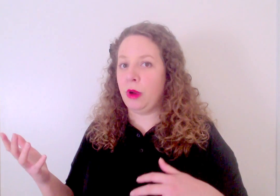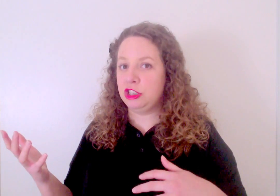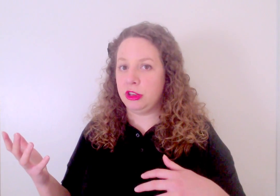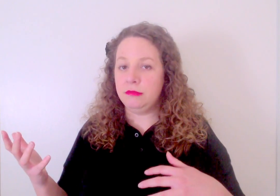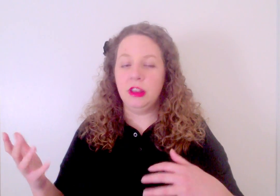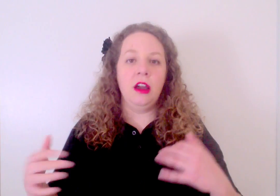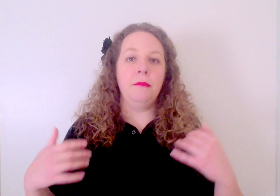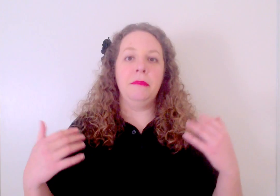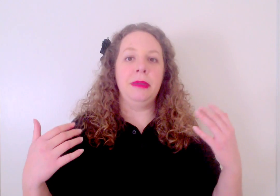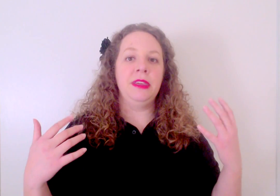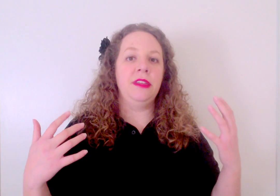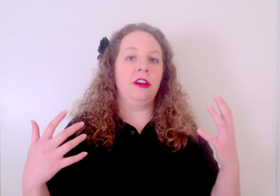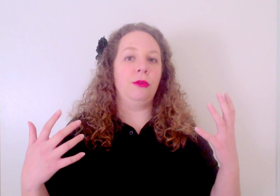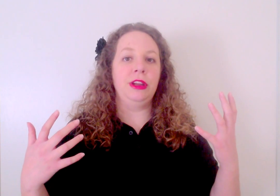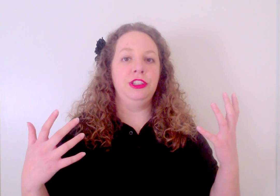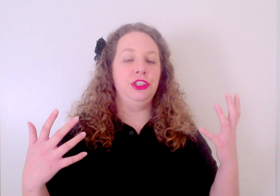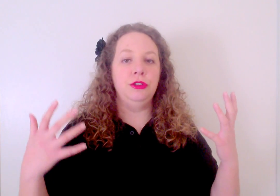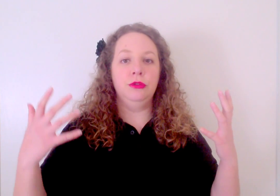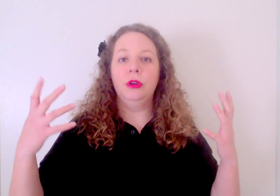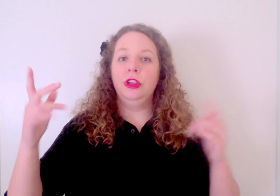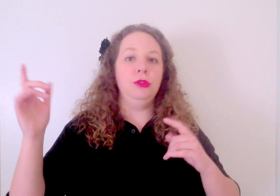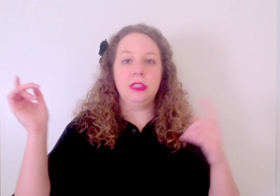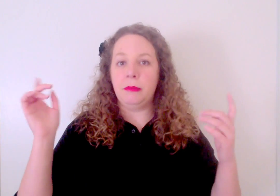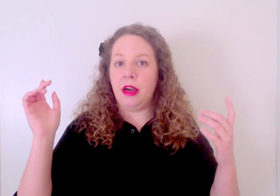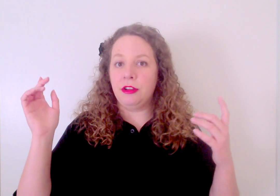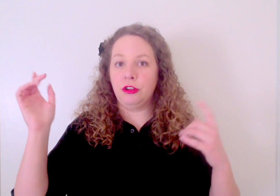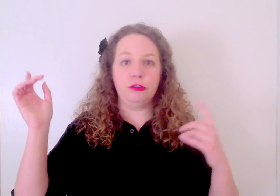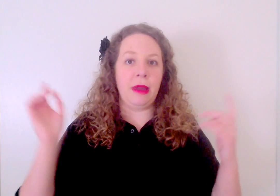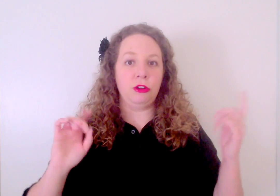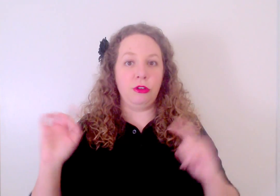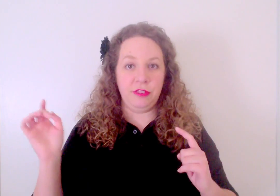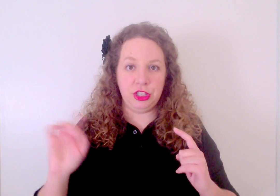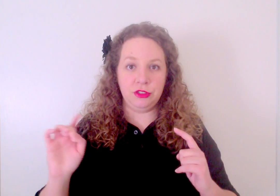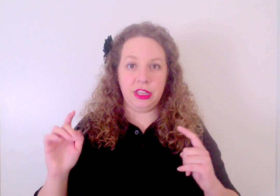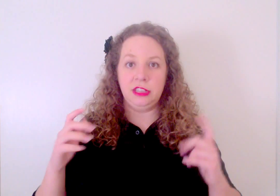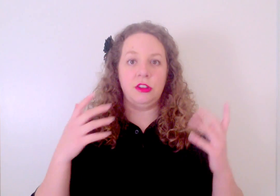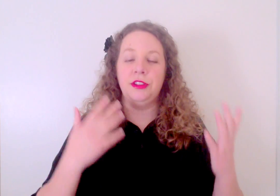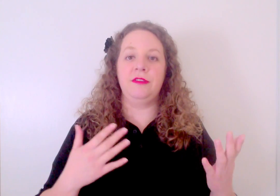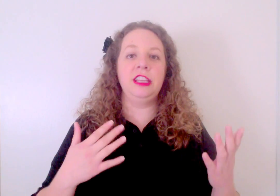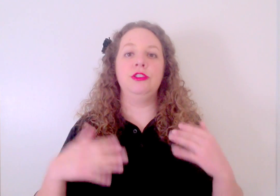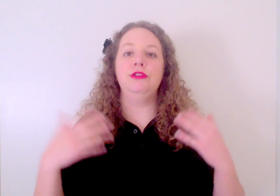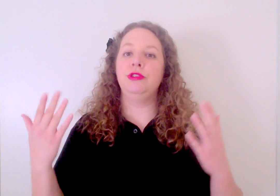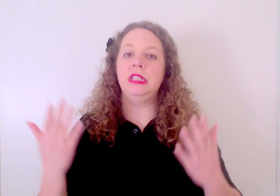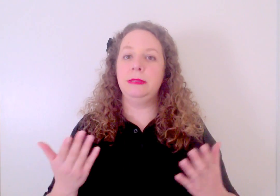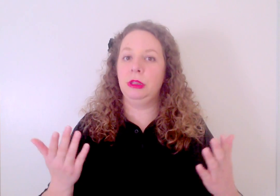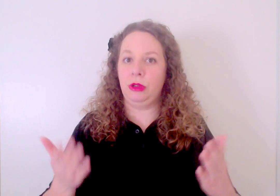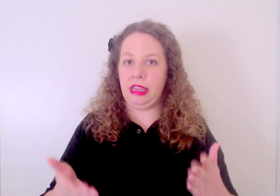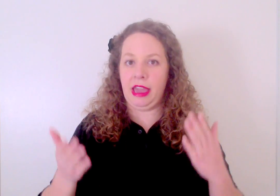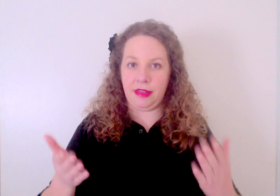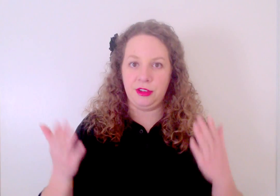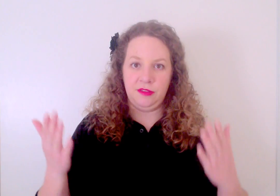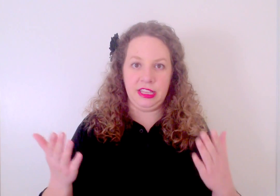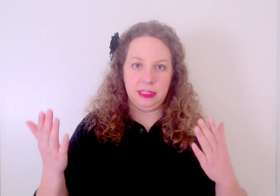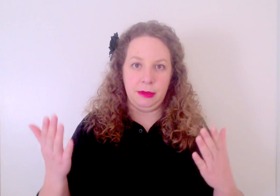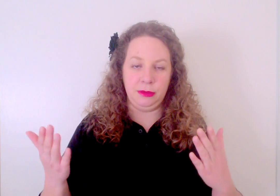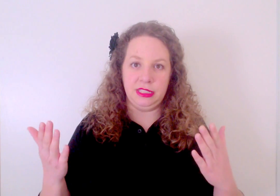question. Maybe they are going to use some other grammatical feature that is on their face, so you do need to be looking at their face to be able to